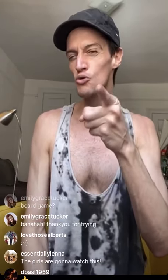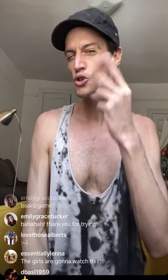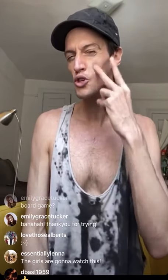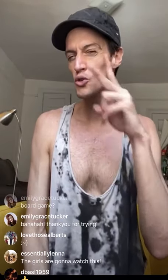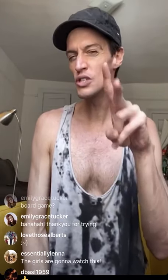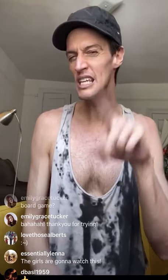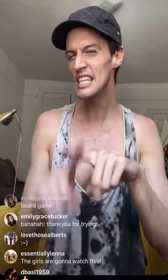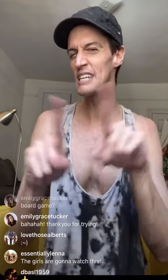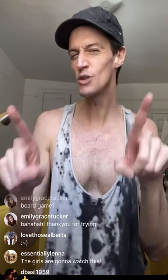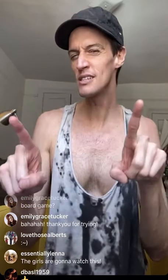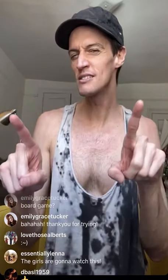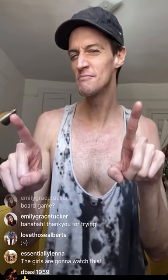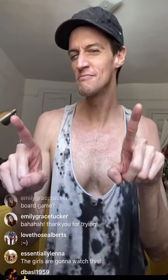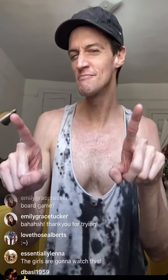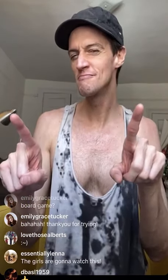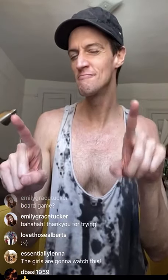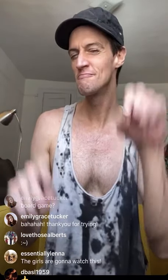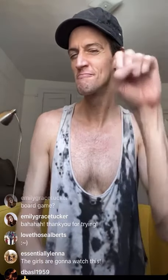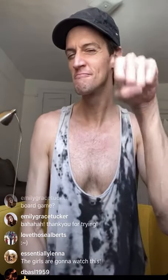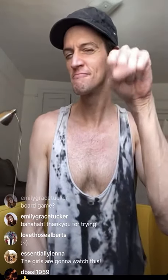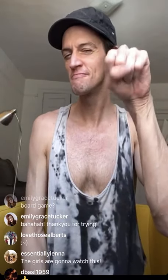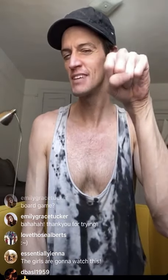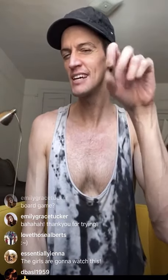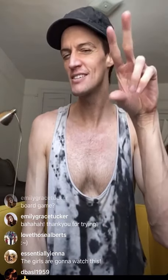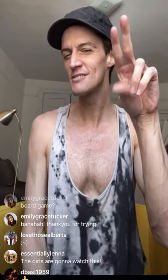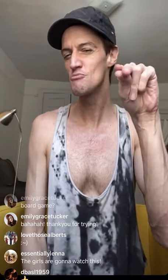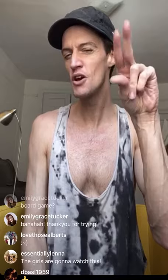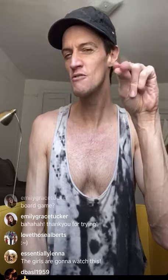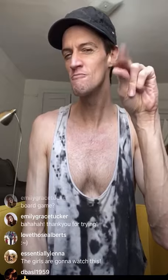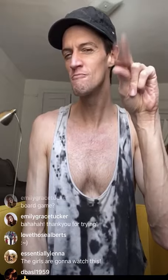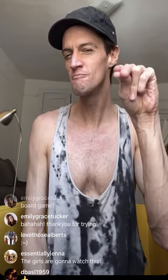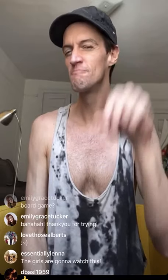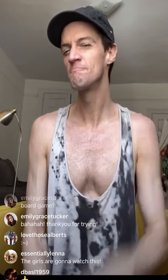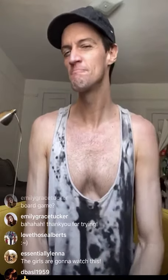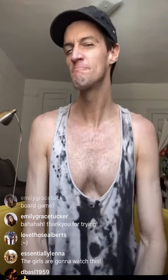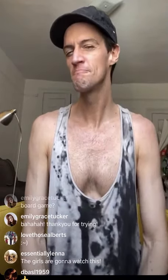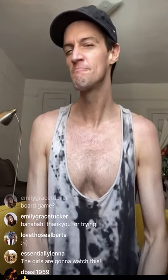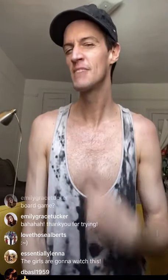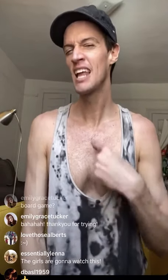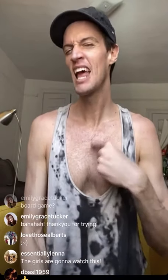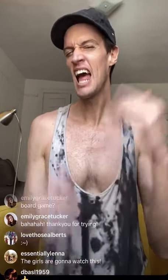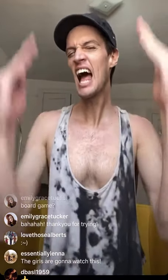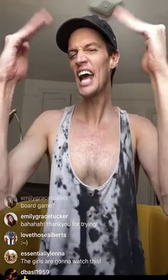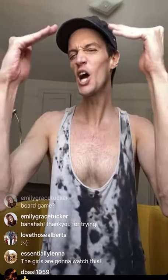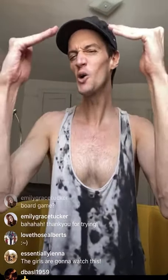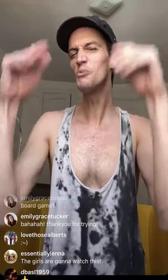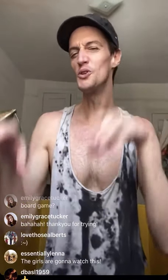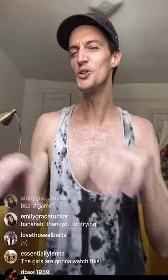You see the difference? Yes? No? I hope you do.